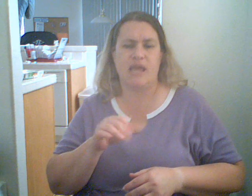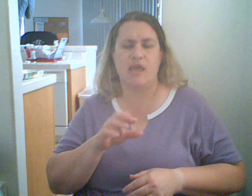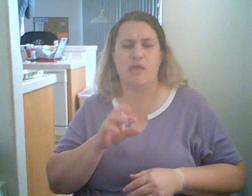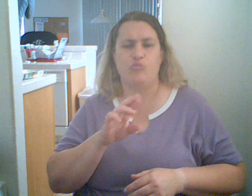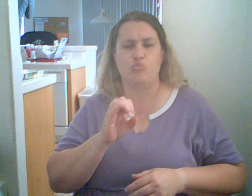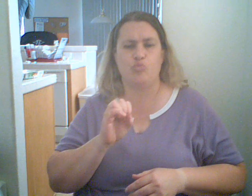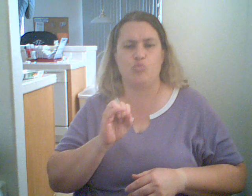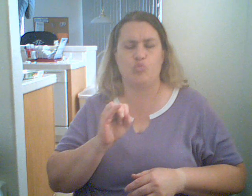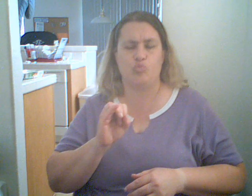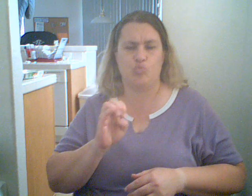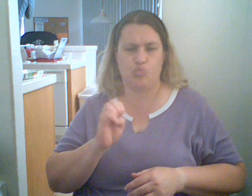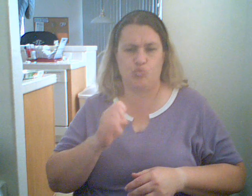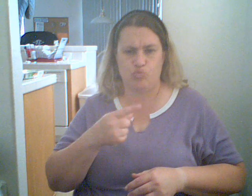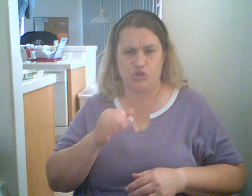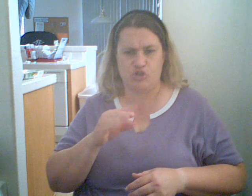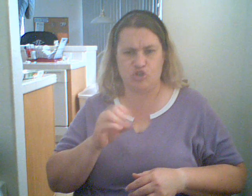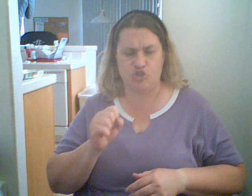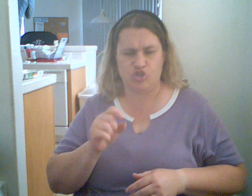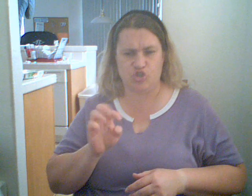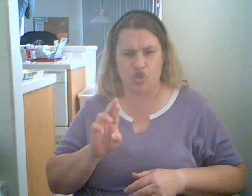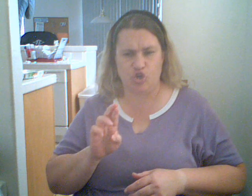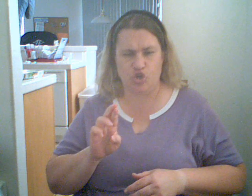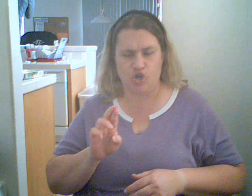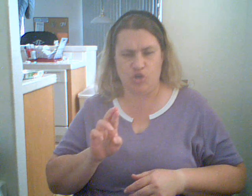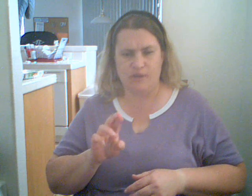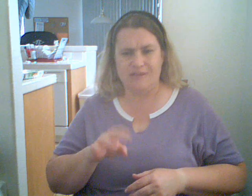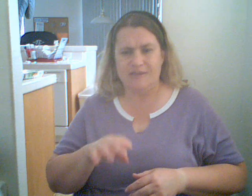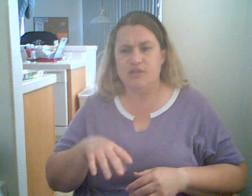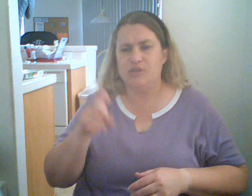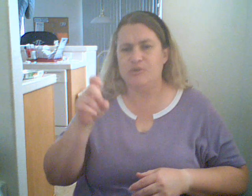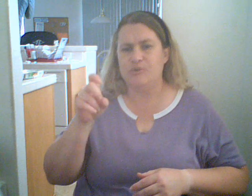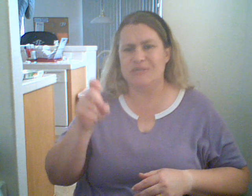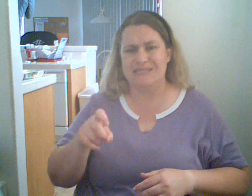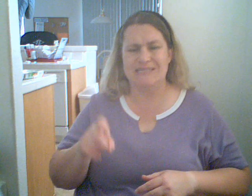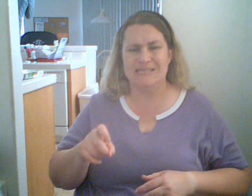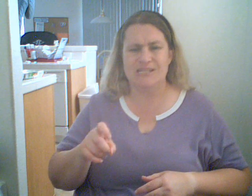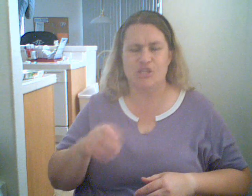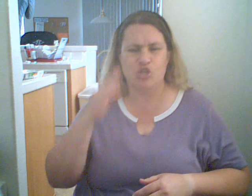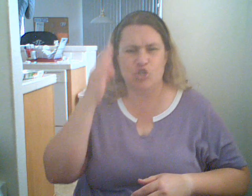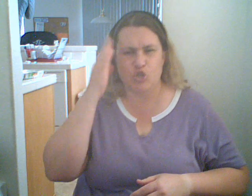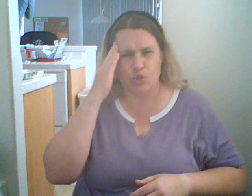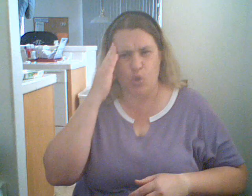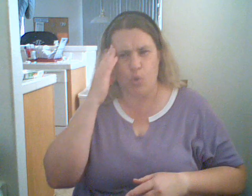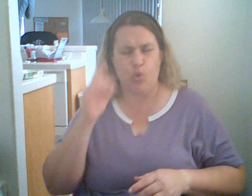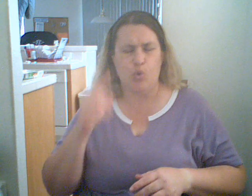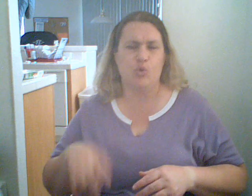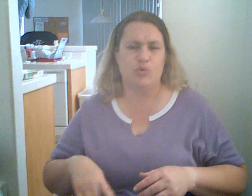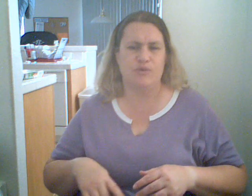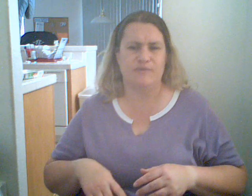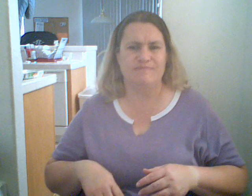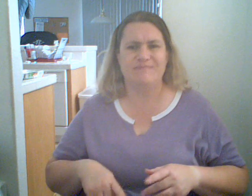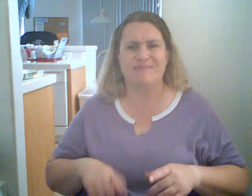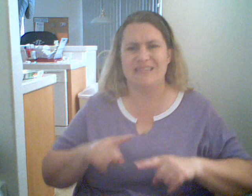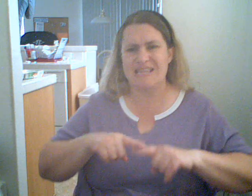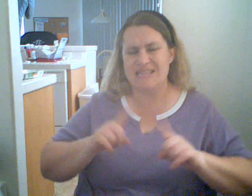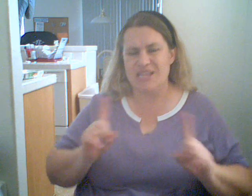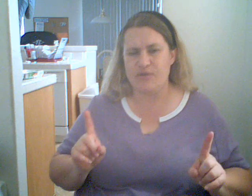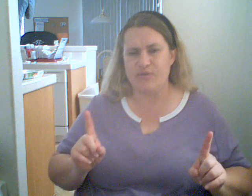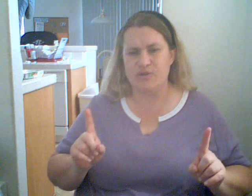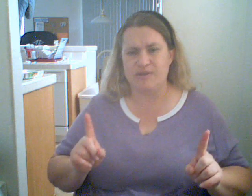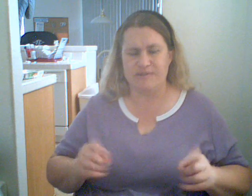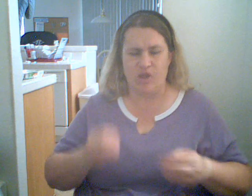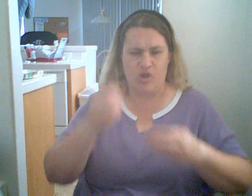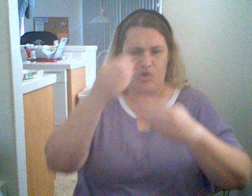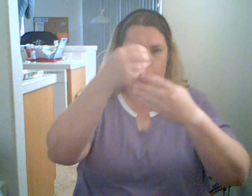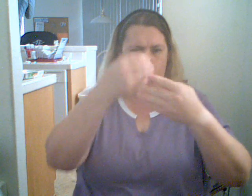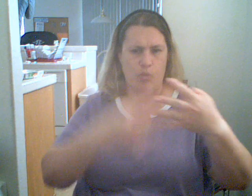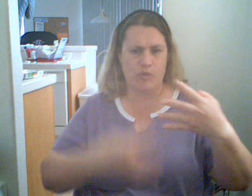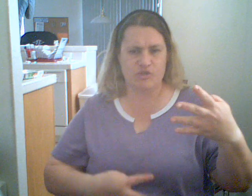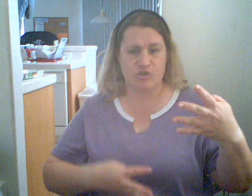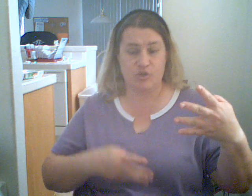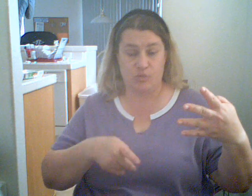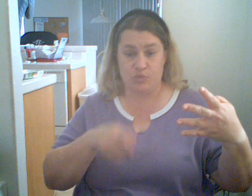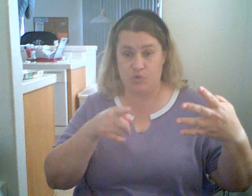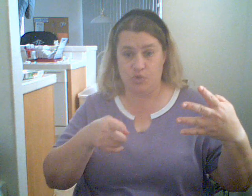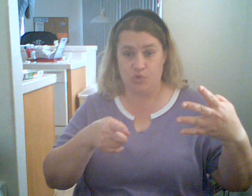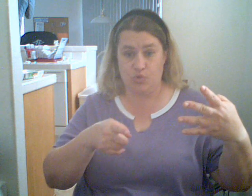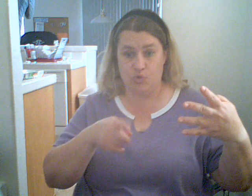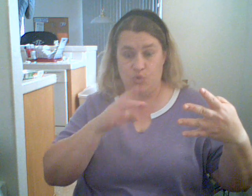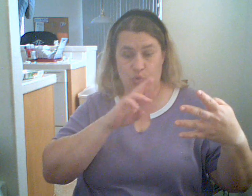answer questions on a knowledge test related to it. There's a whole list of other things that I'll let you look up when you download this from RID's